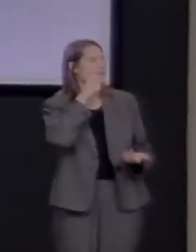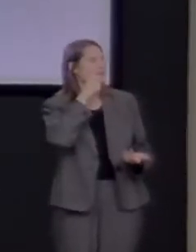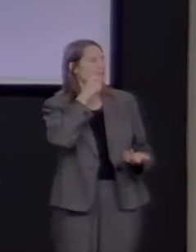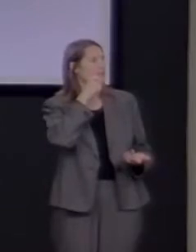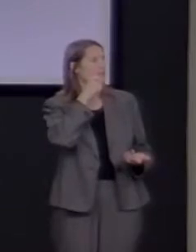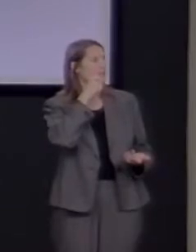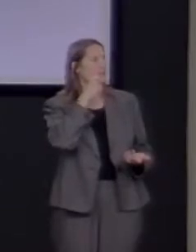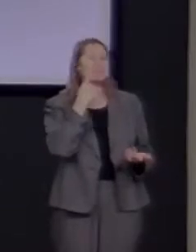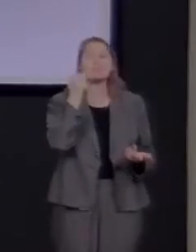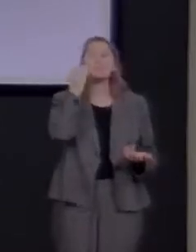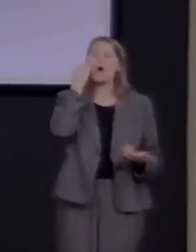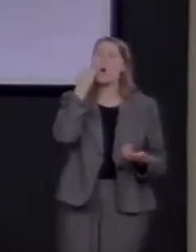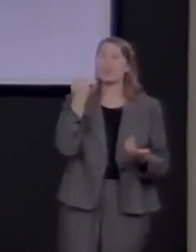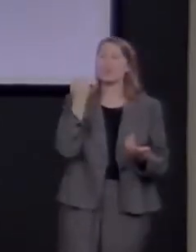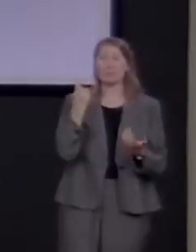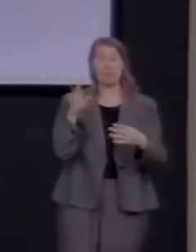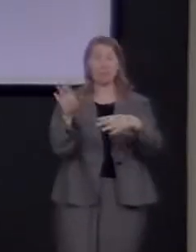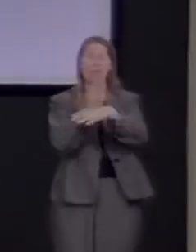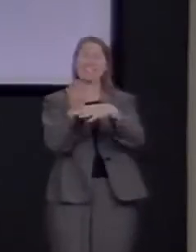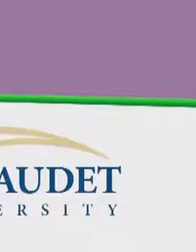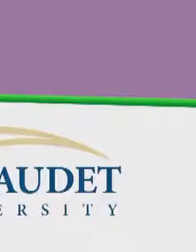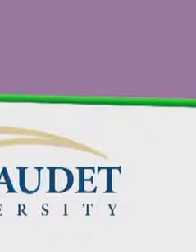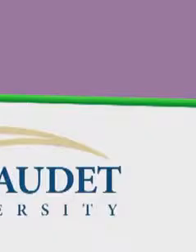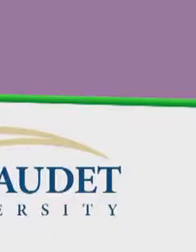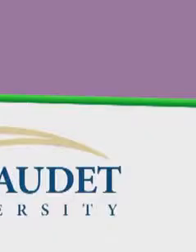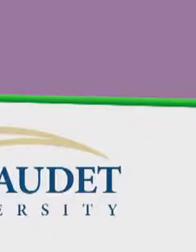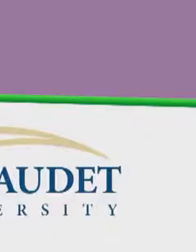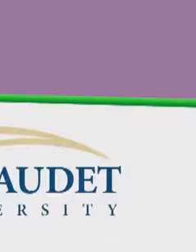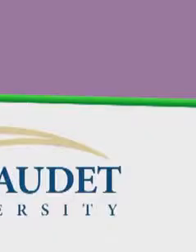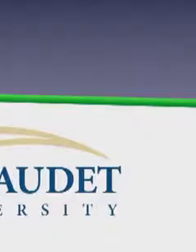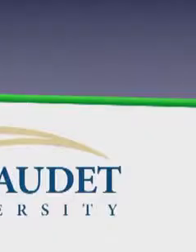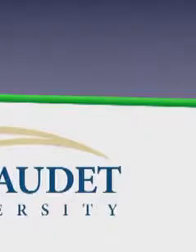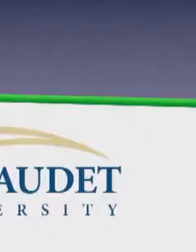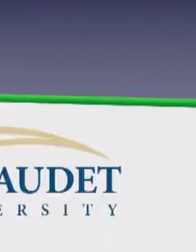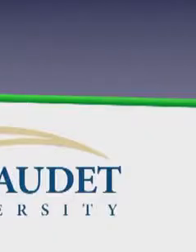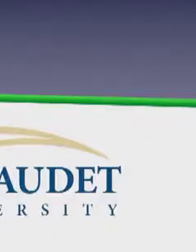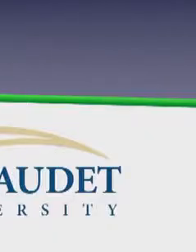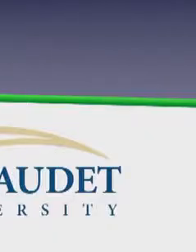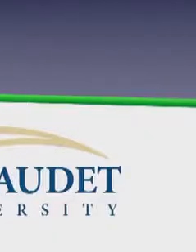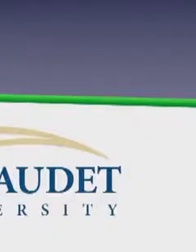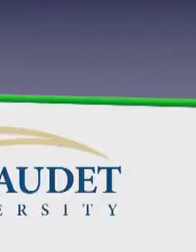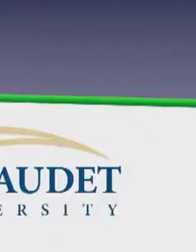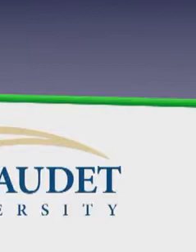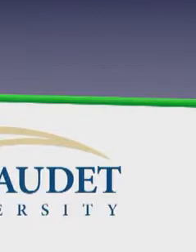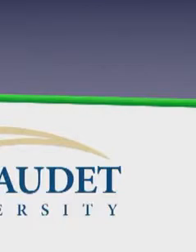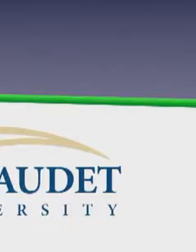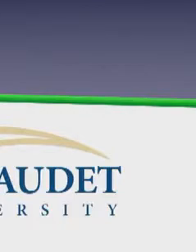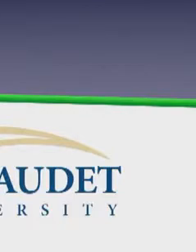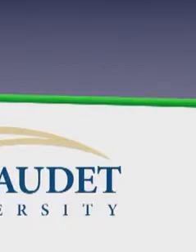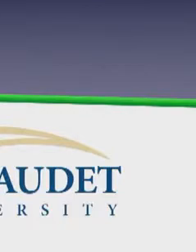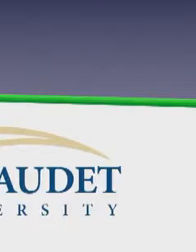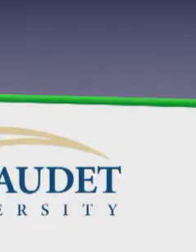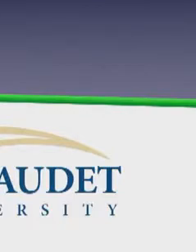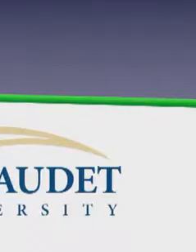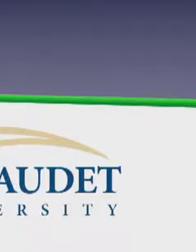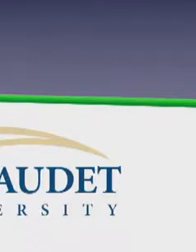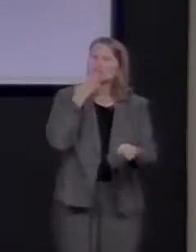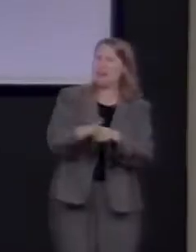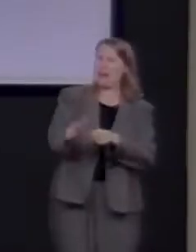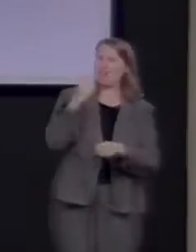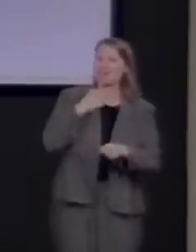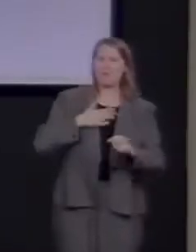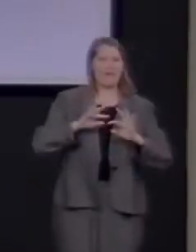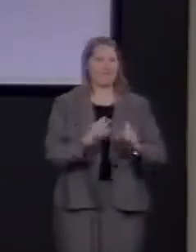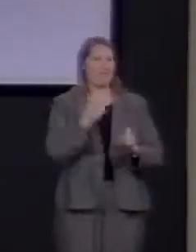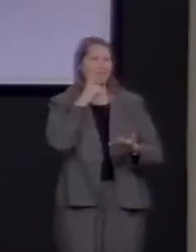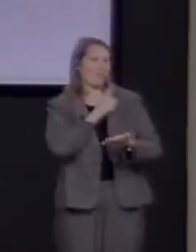On a busy weekday evening, you would probably just grab a bunch of apples and you would know that's probably going to be enough to sustain us